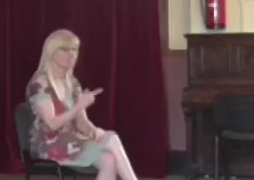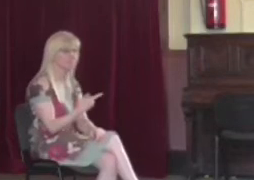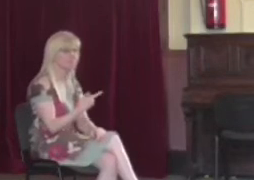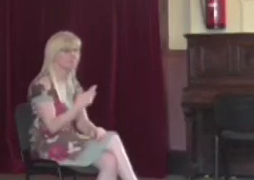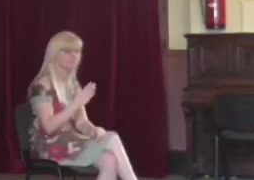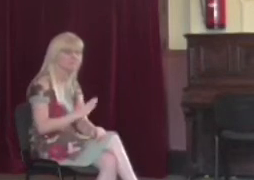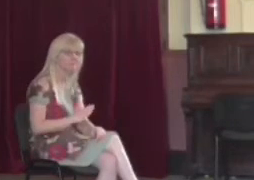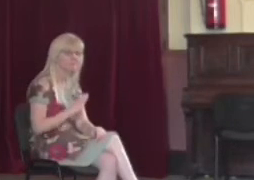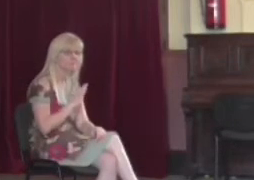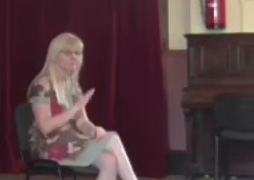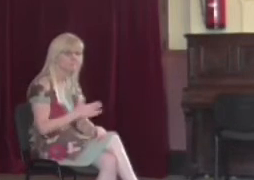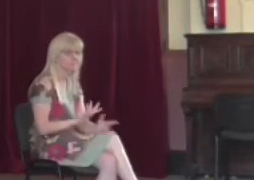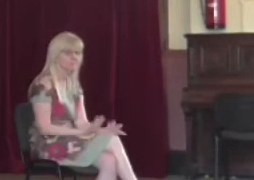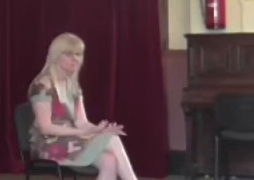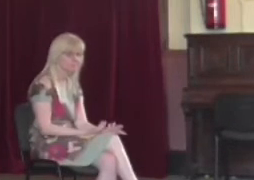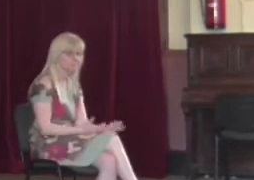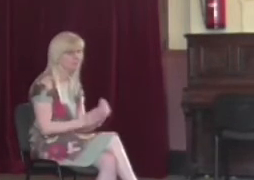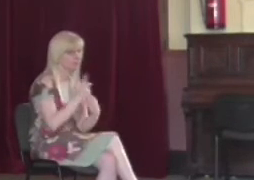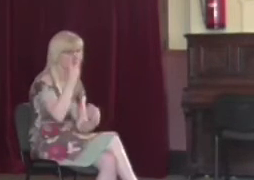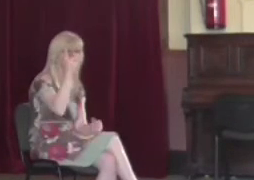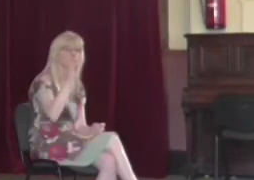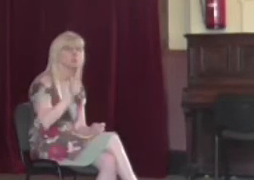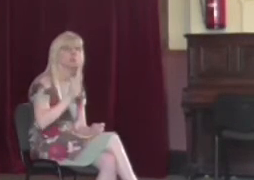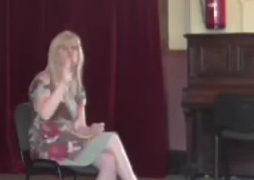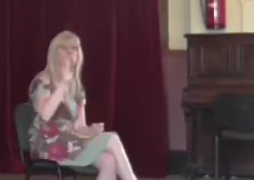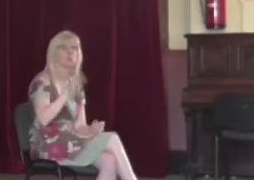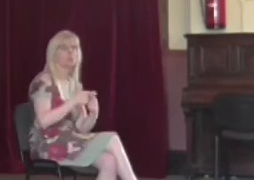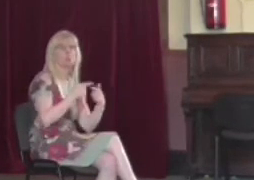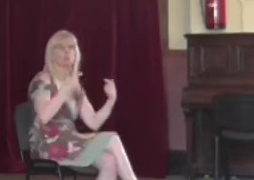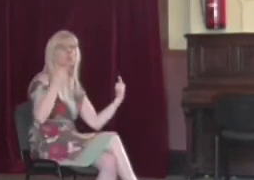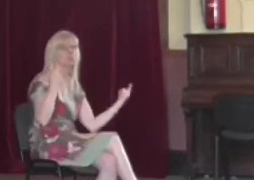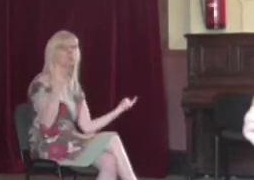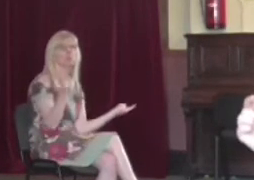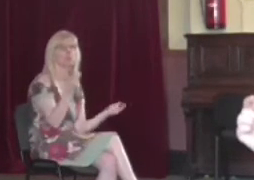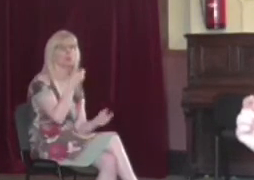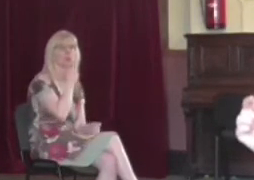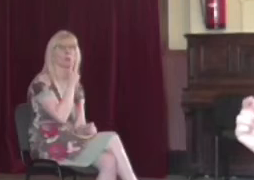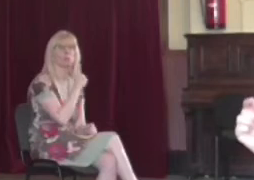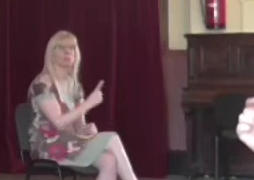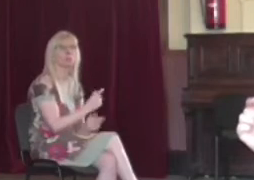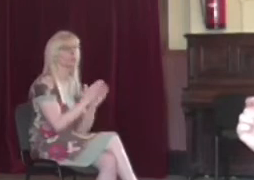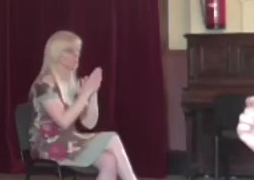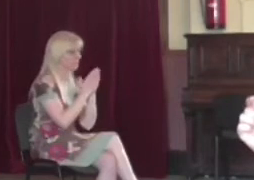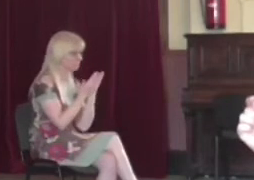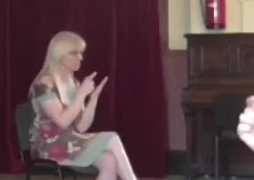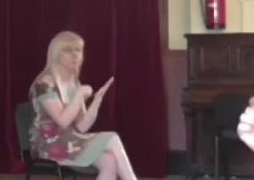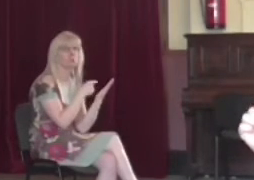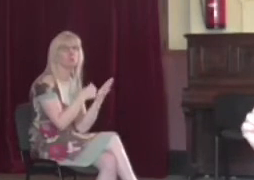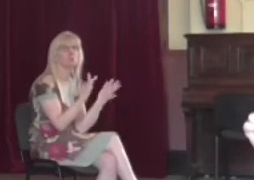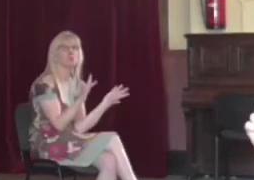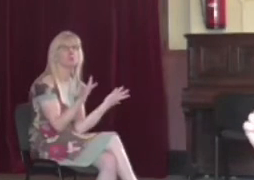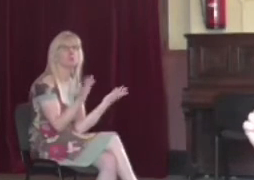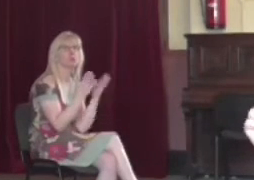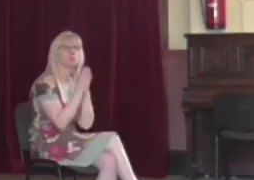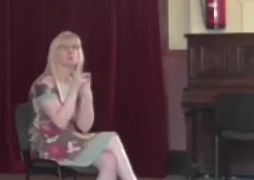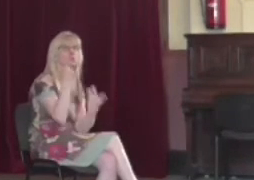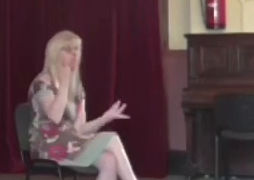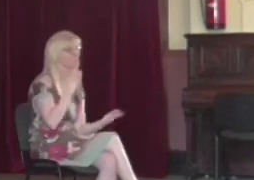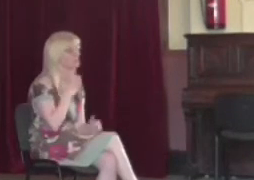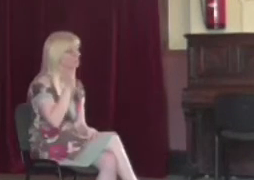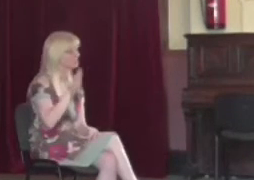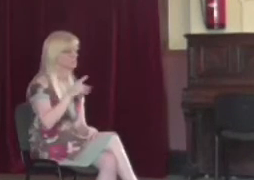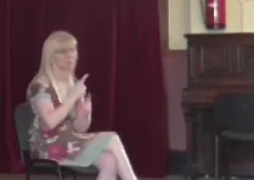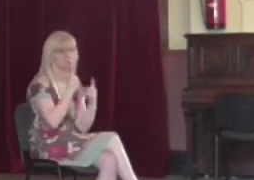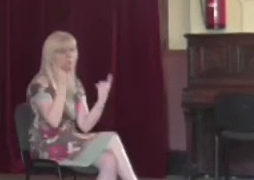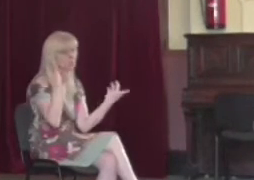But even if it's two or three or four or seven people sitting down reading the Bible together, the words of